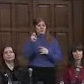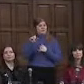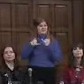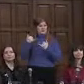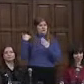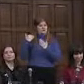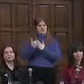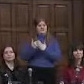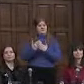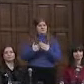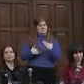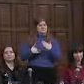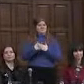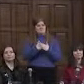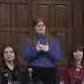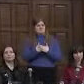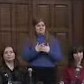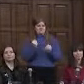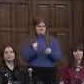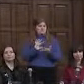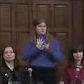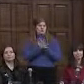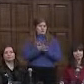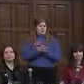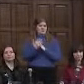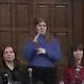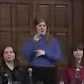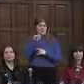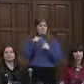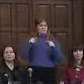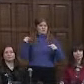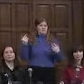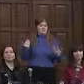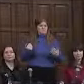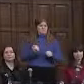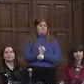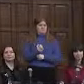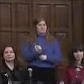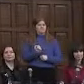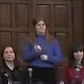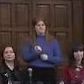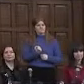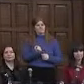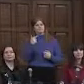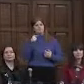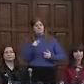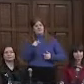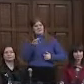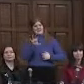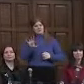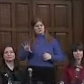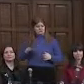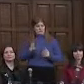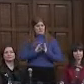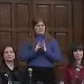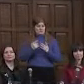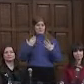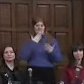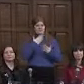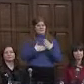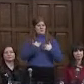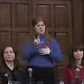CAP that were hugely destructive to biodiversity and land eligibility. And thankfully, in